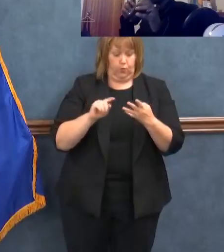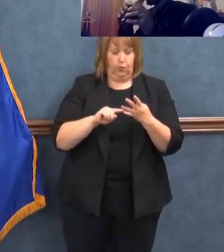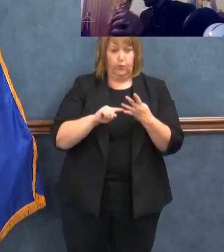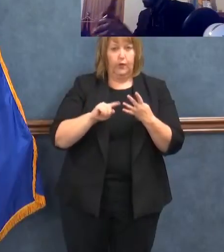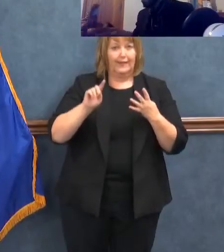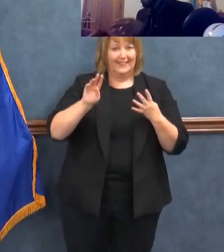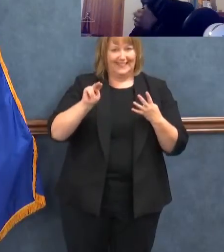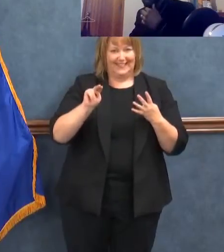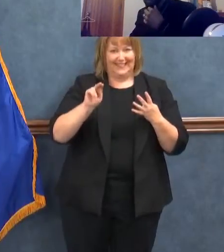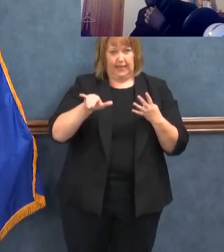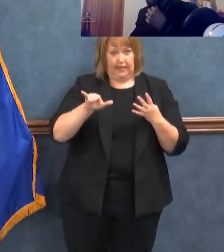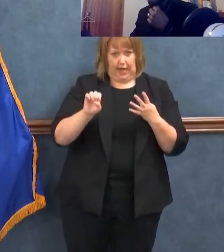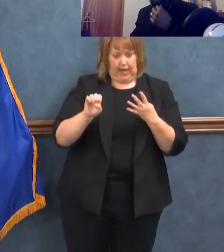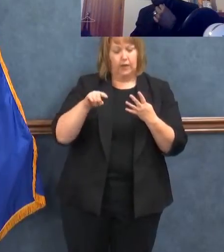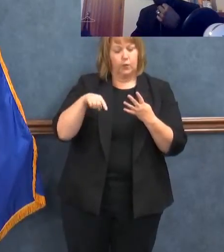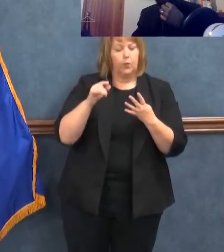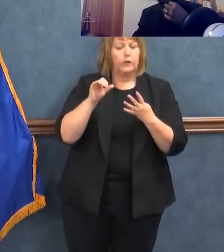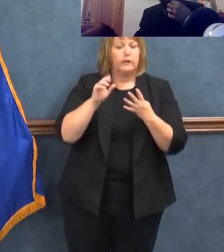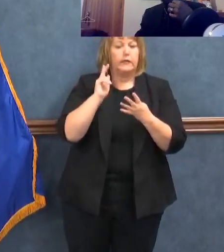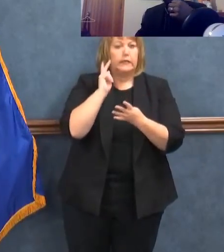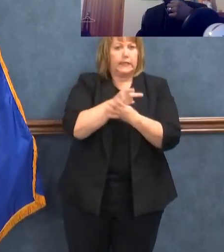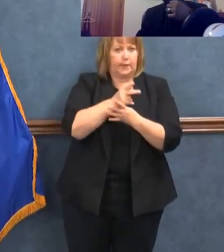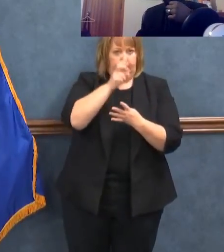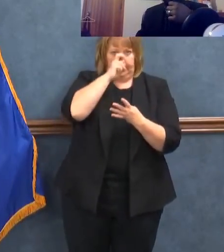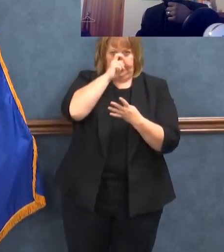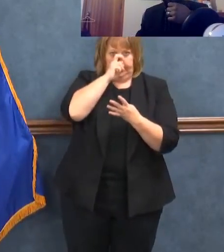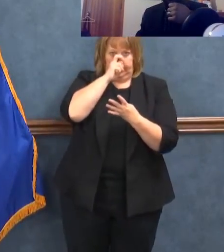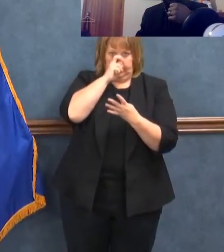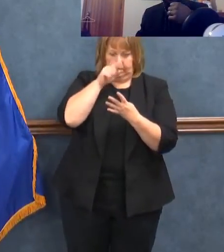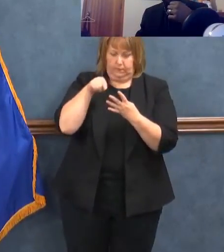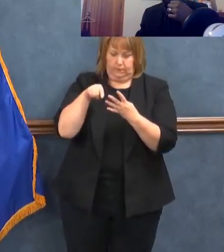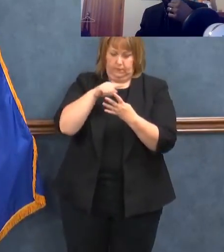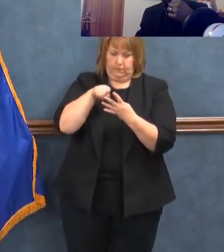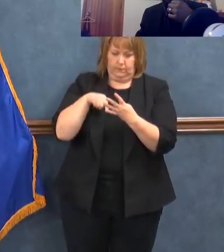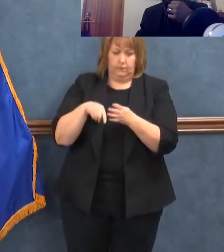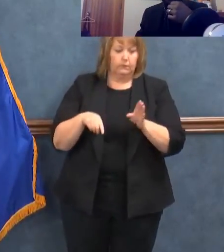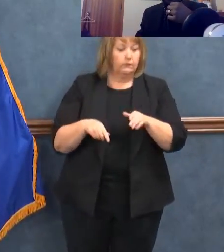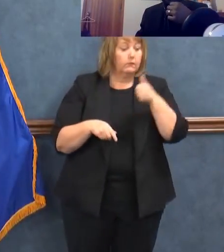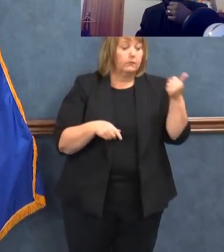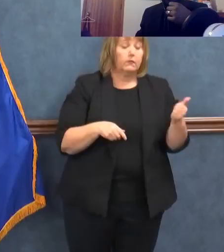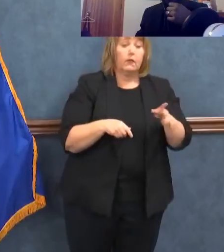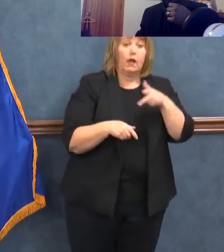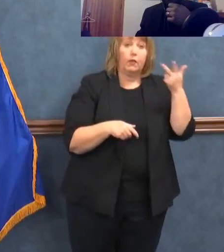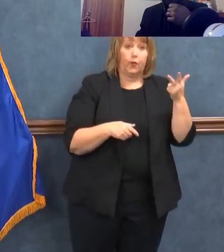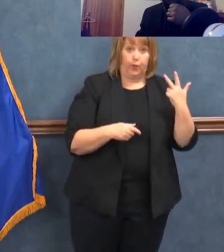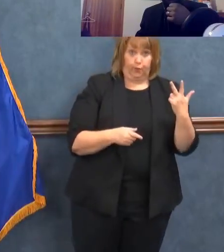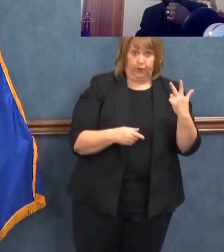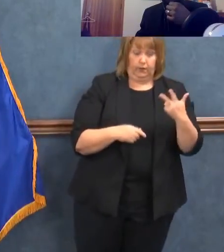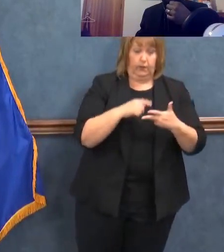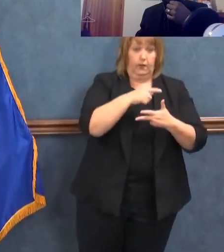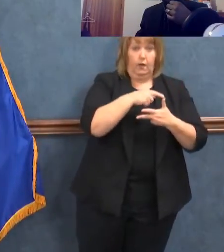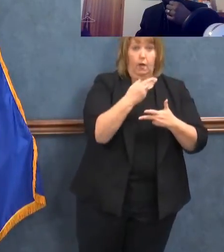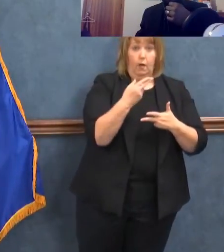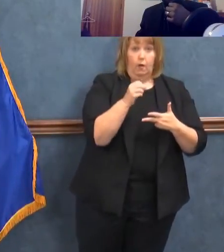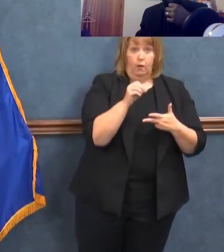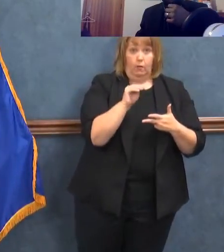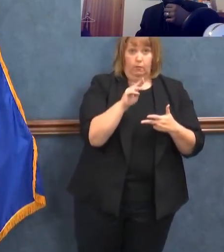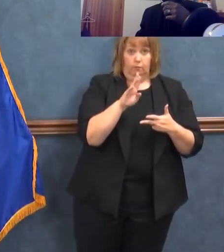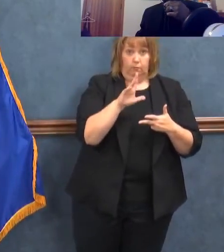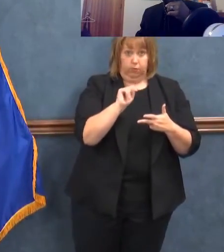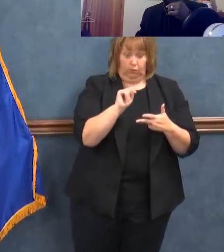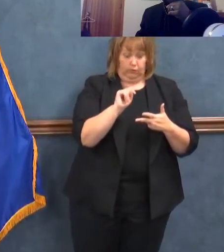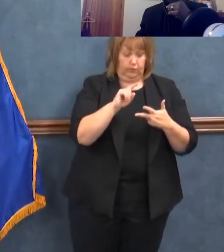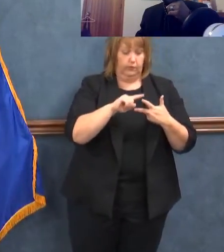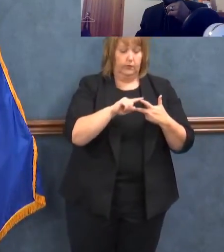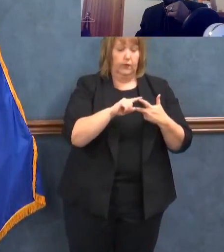week. Humboldt, Lander, and Lyon County have shown enough improvement on the existing criteria to